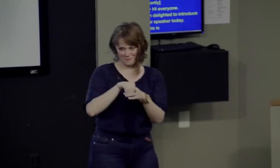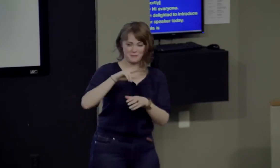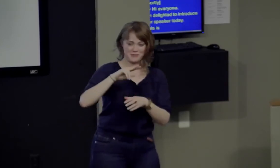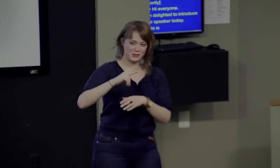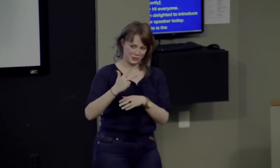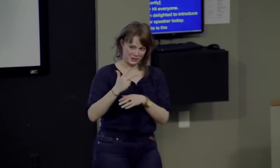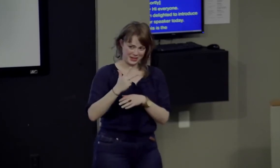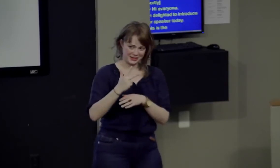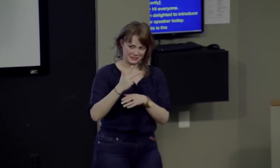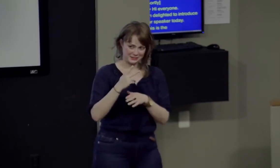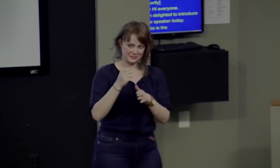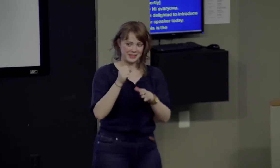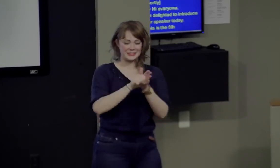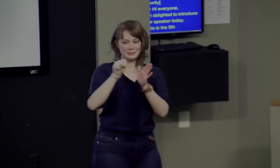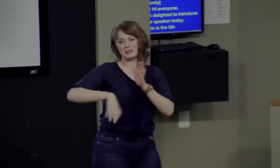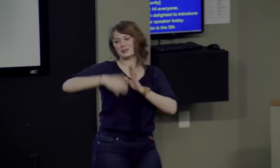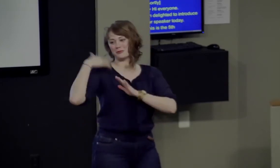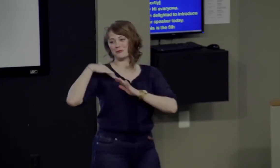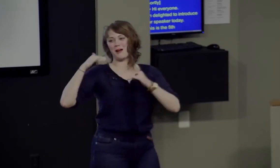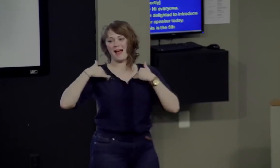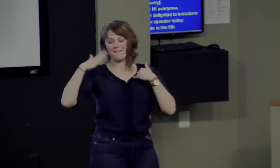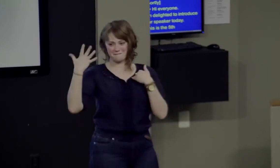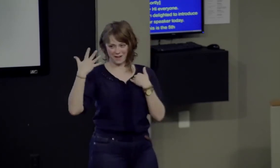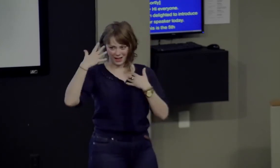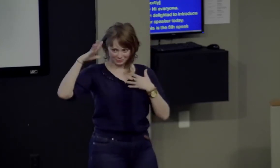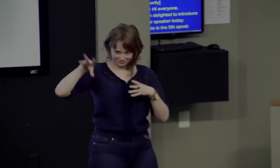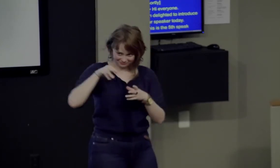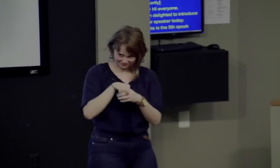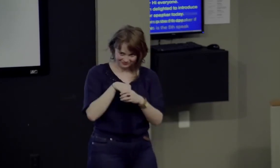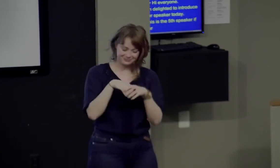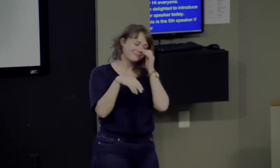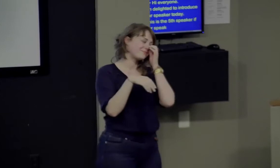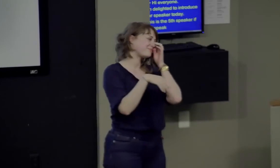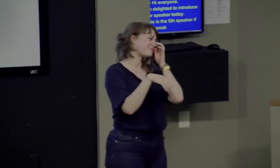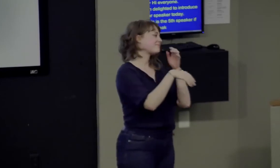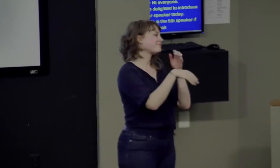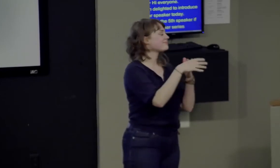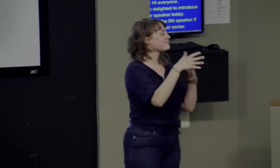third, but the fifth total for the academic year.